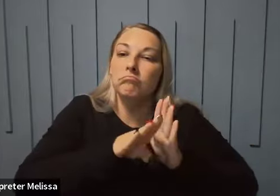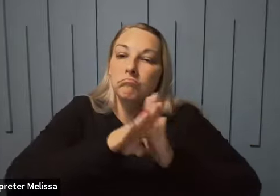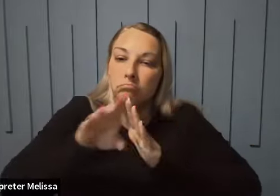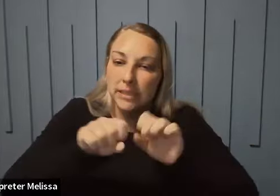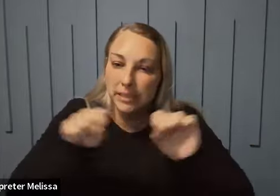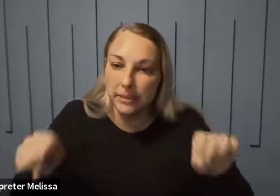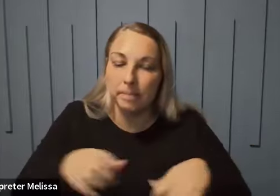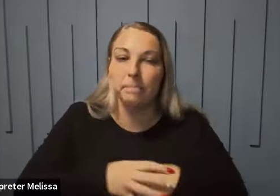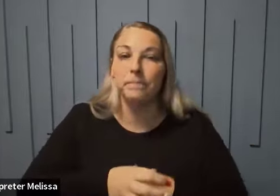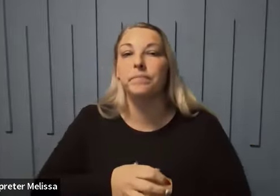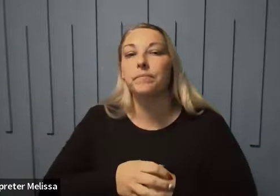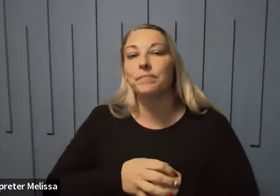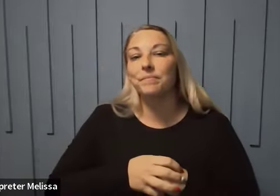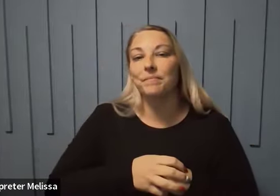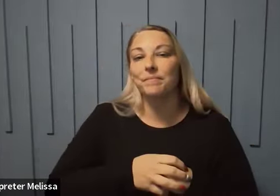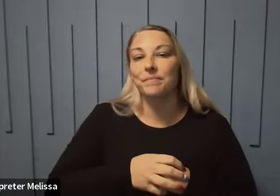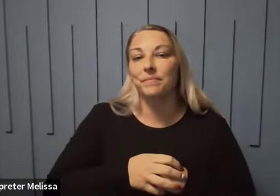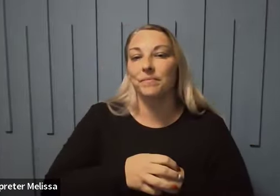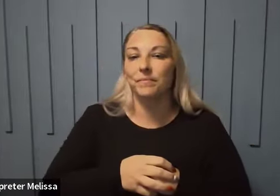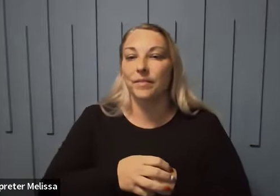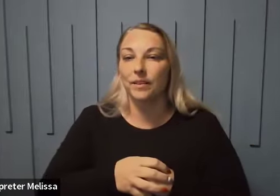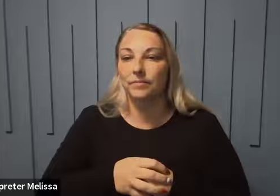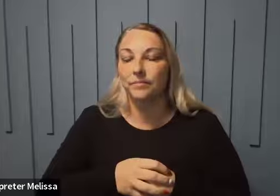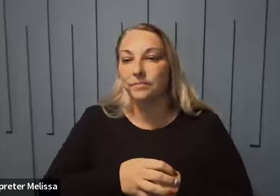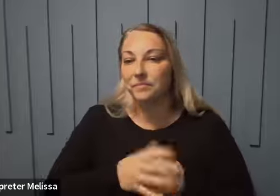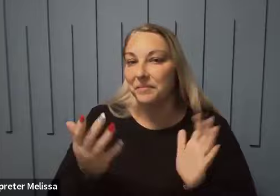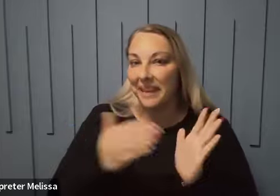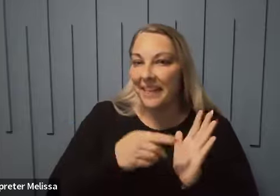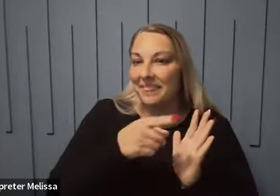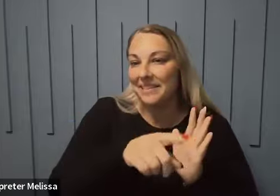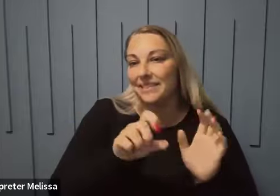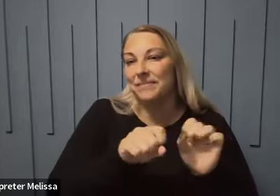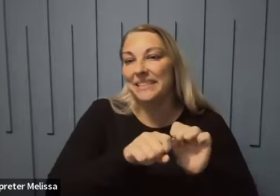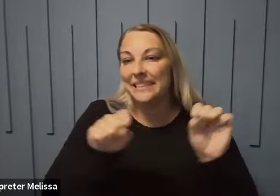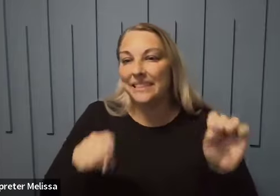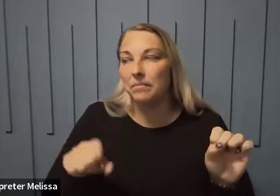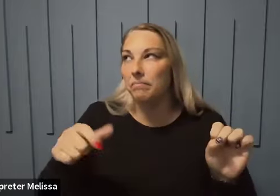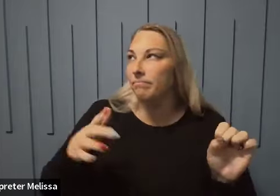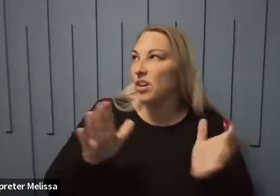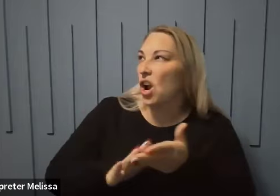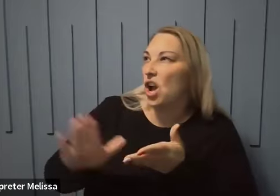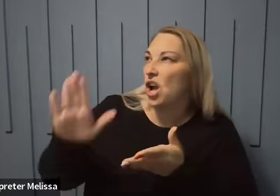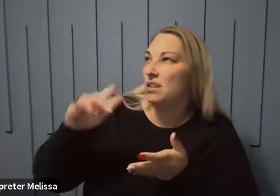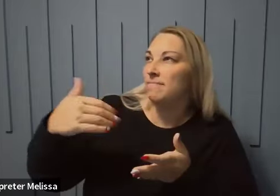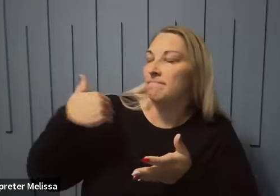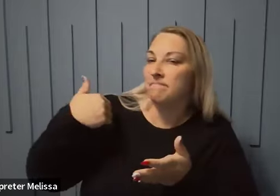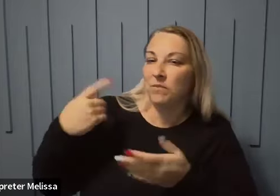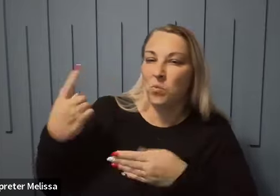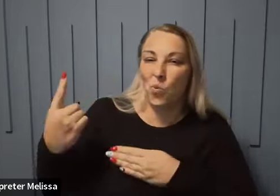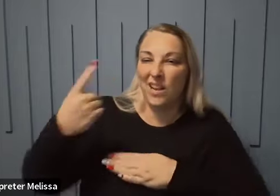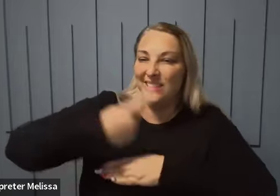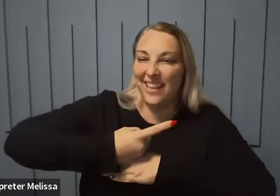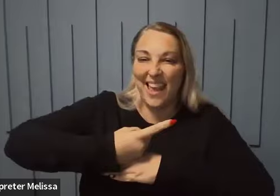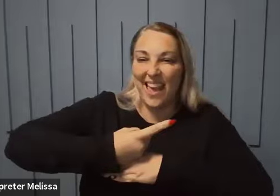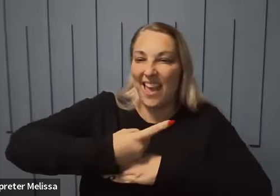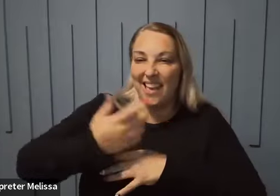So the system, again, I'm not sure of everyone's background information. I think in college I spent about one day in one